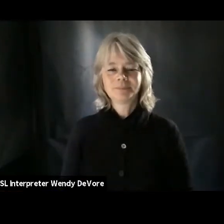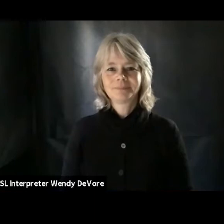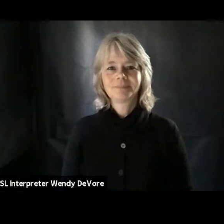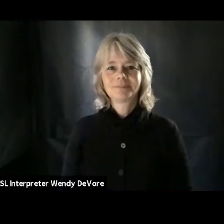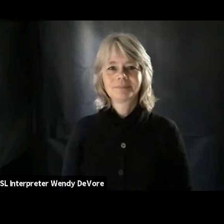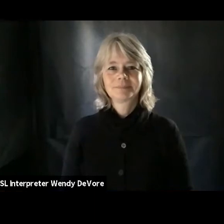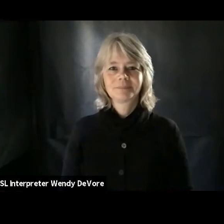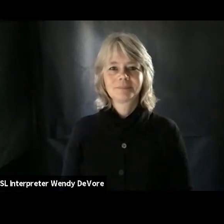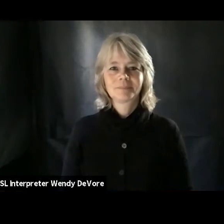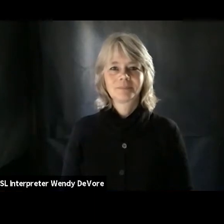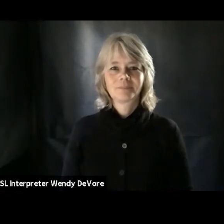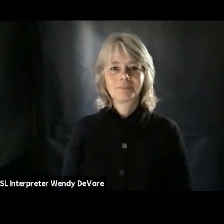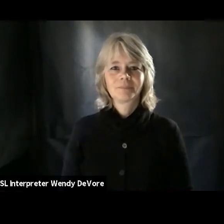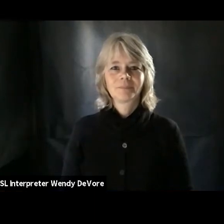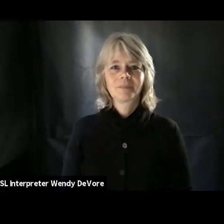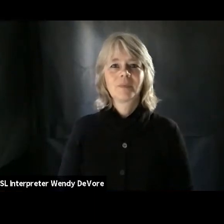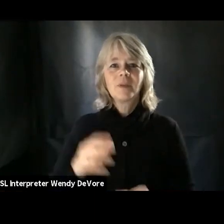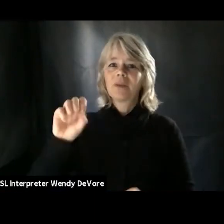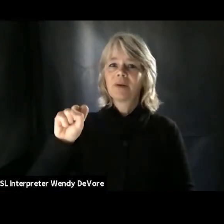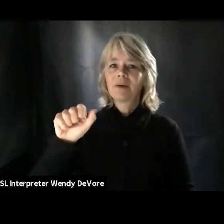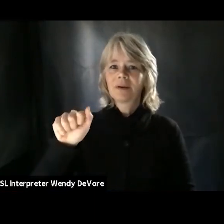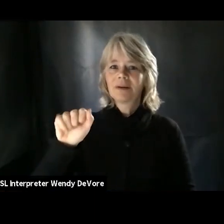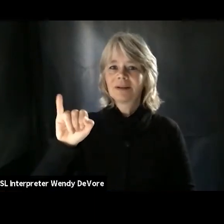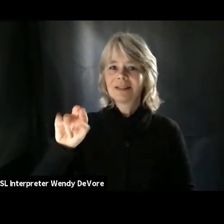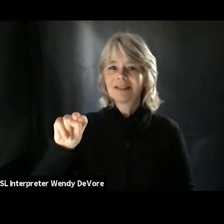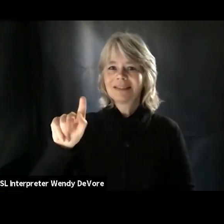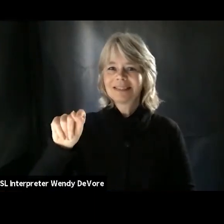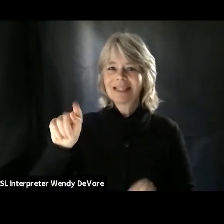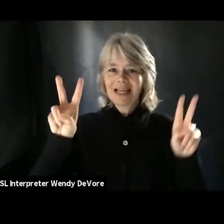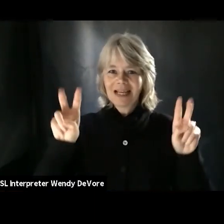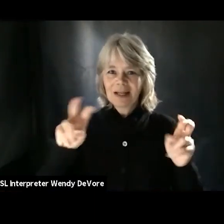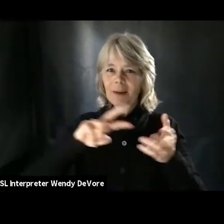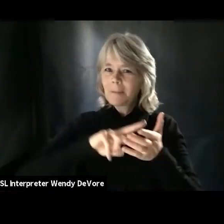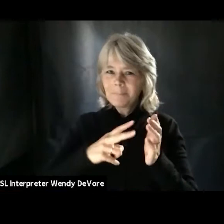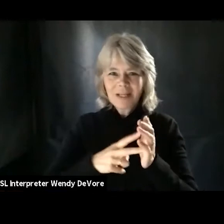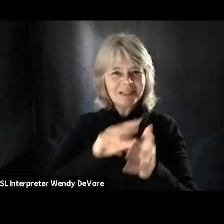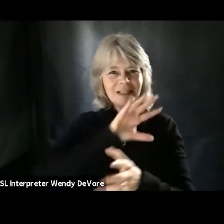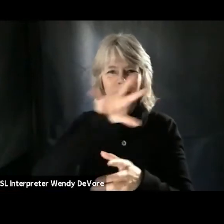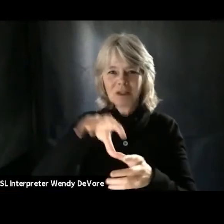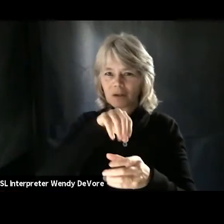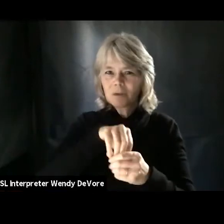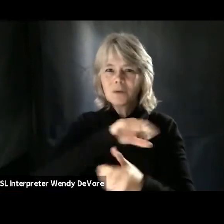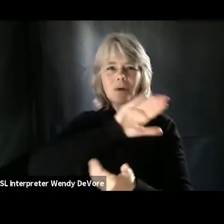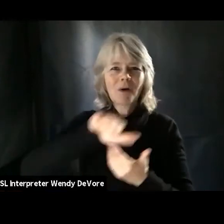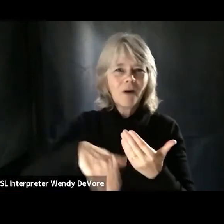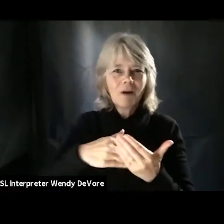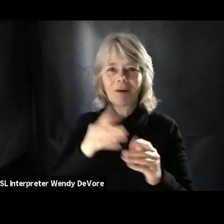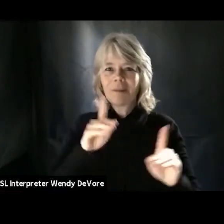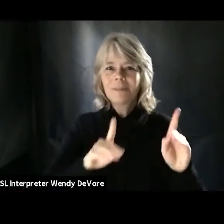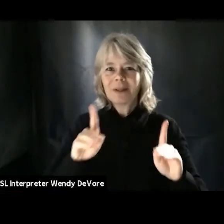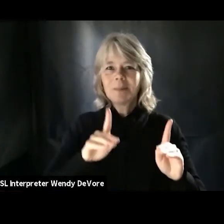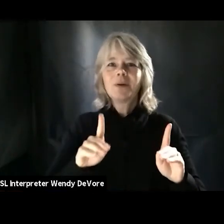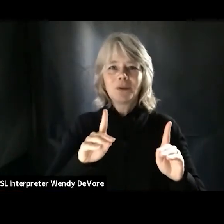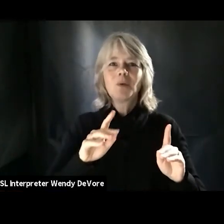The name saint includes all of your beloved and complicated people who